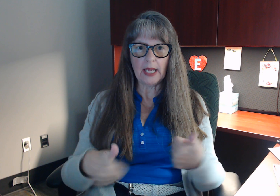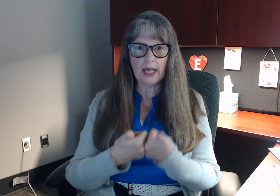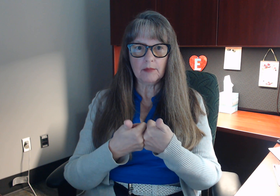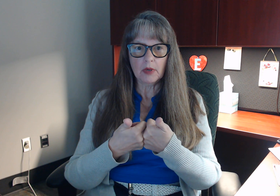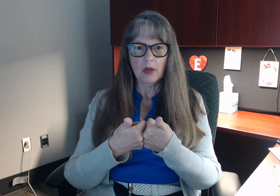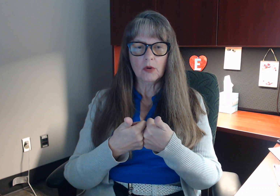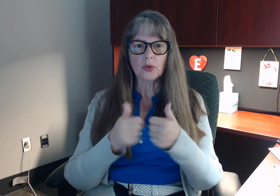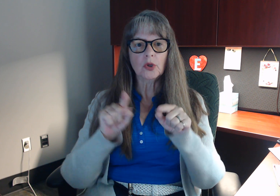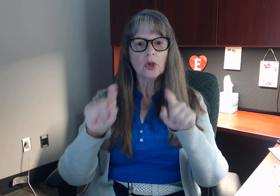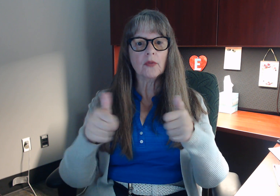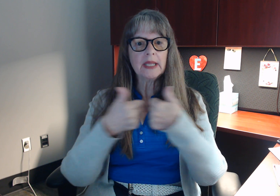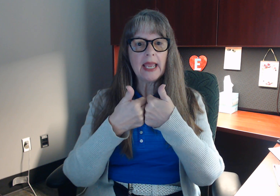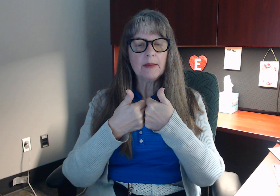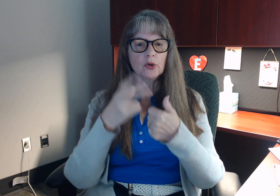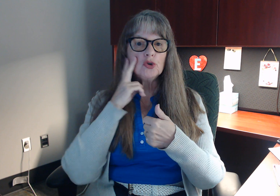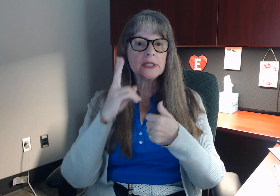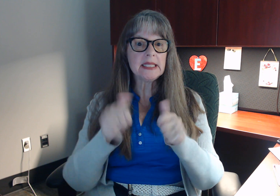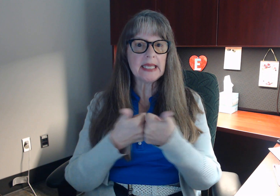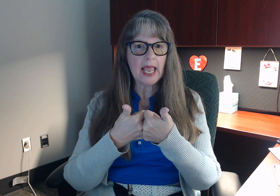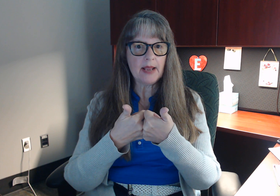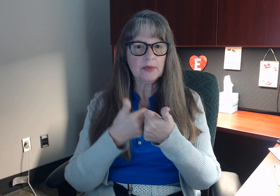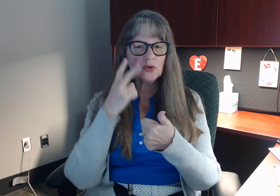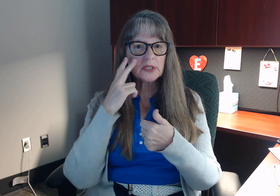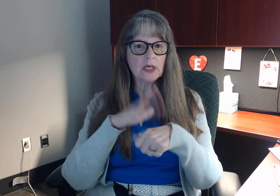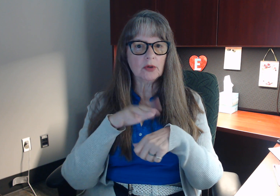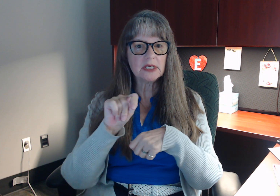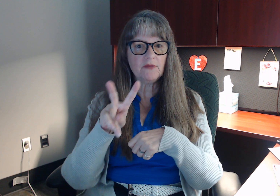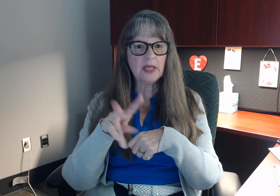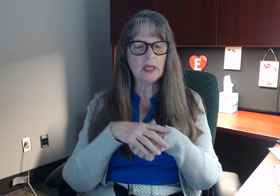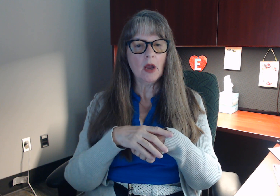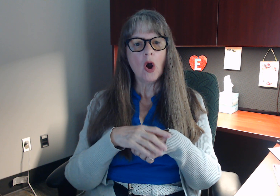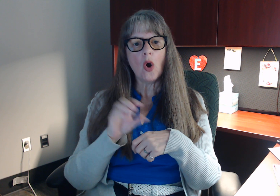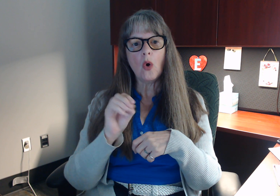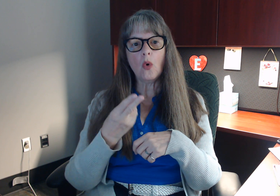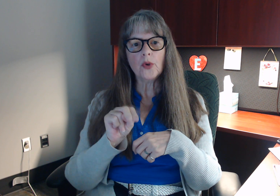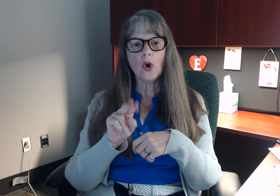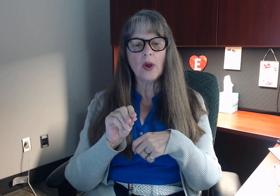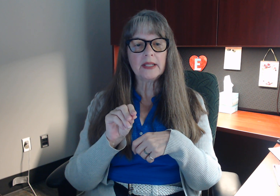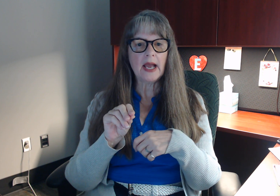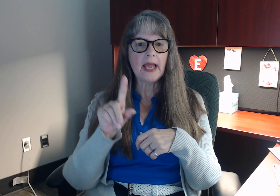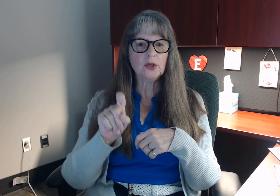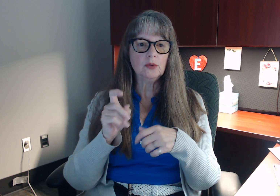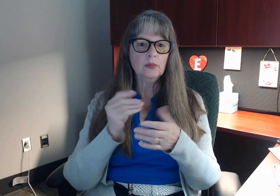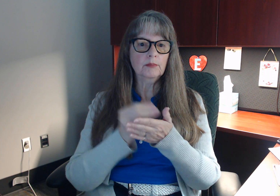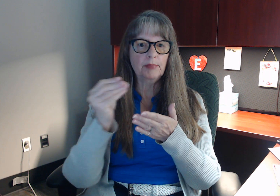game. So you're going to go to the game, or did you see the game? Did you see it on TV? Oh, no, I had to